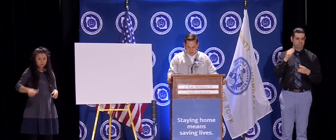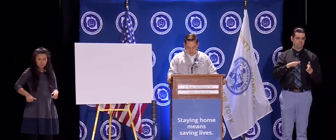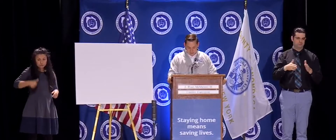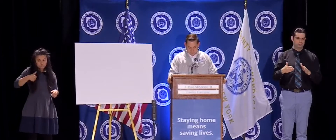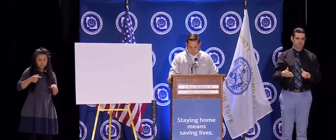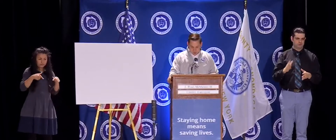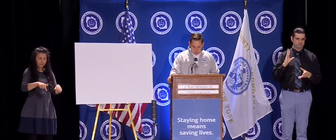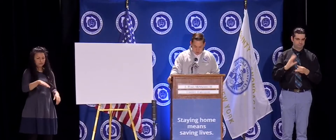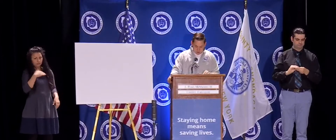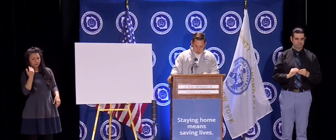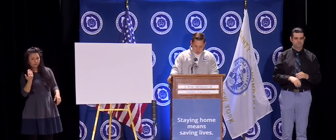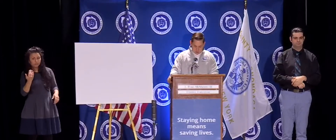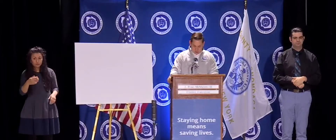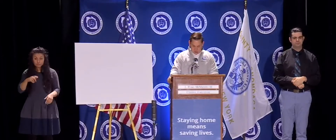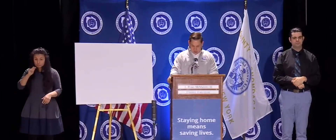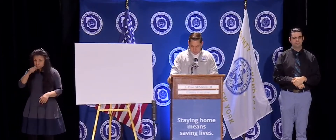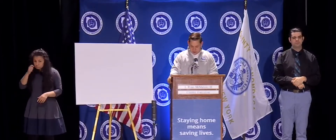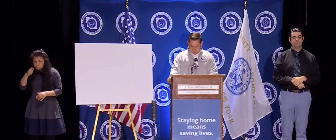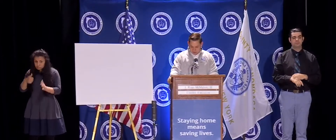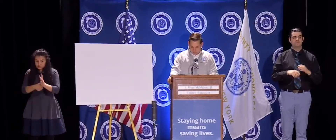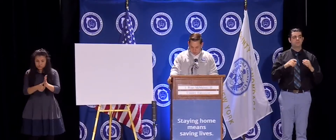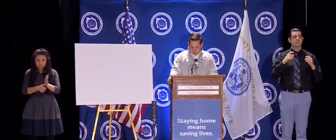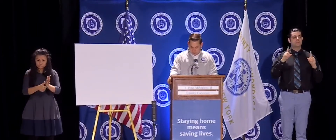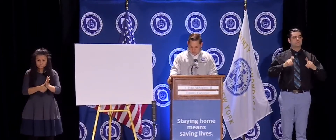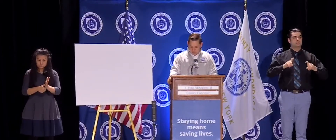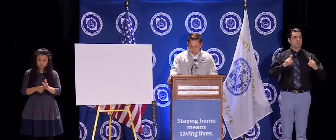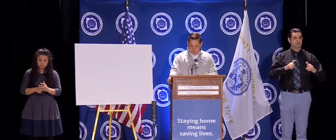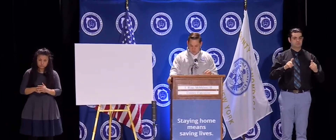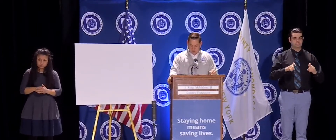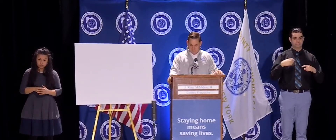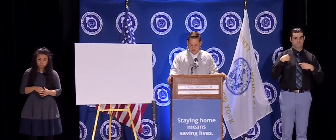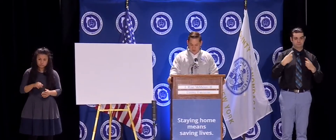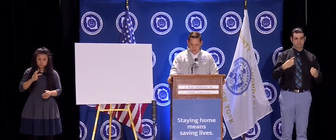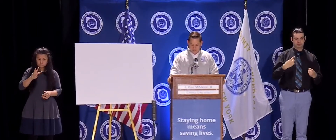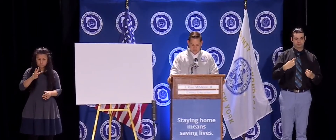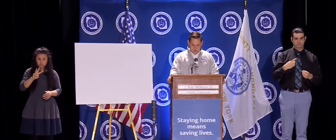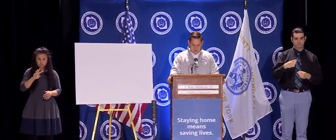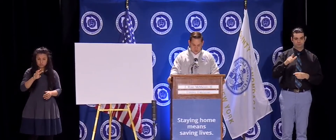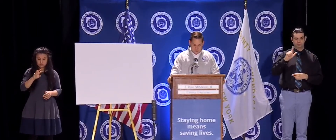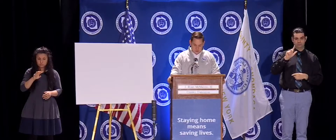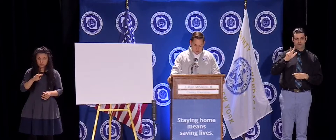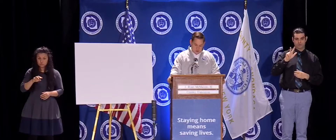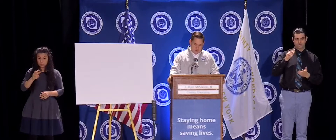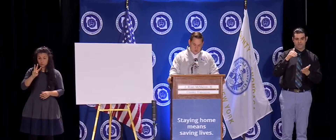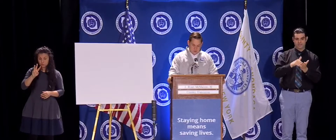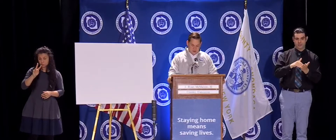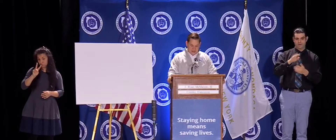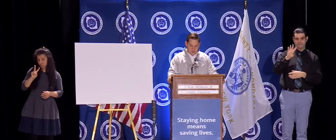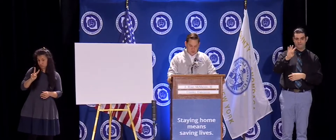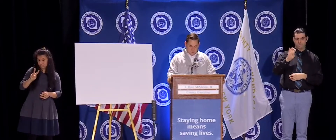Related to testing, there have been 23,045 tests administered.